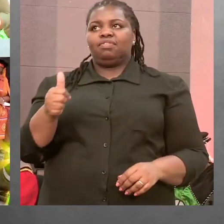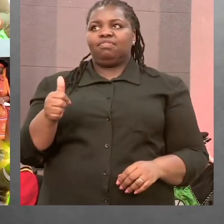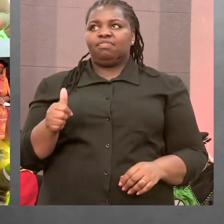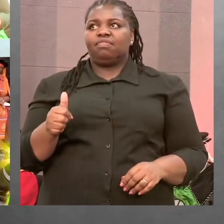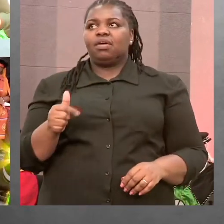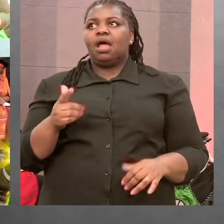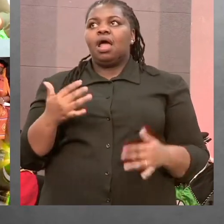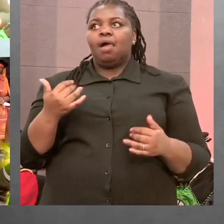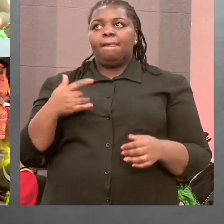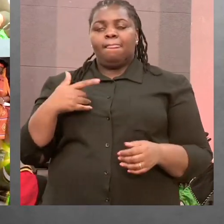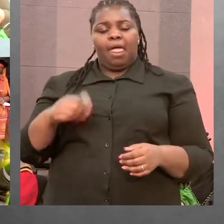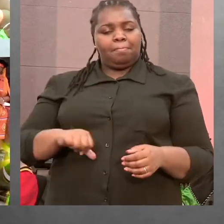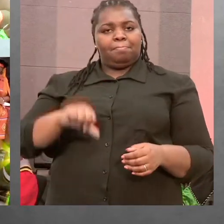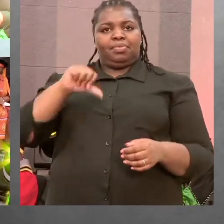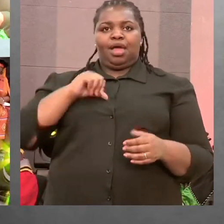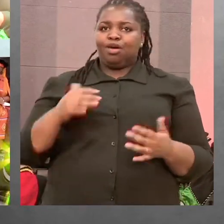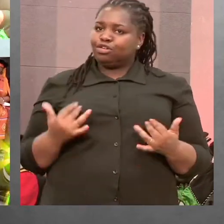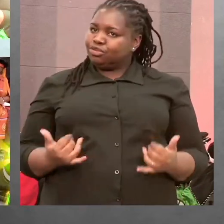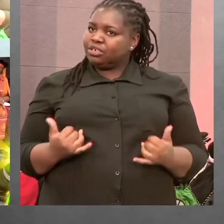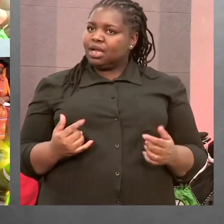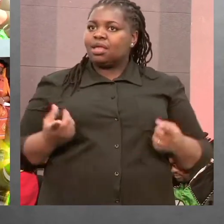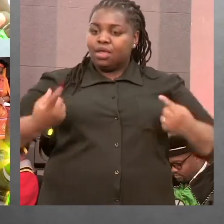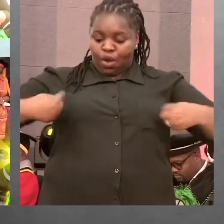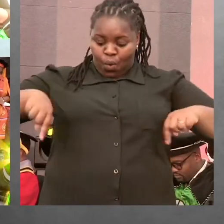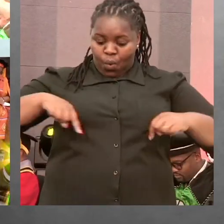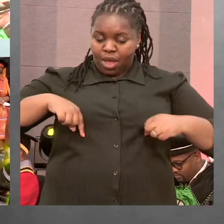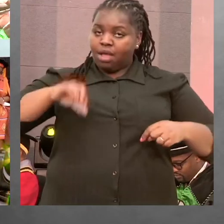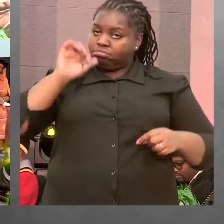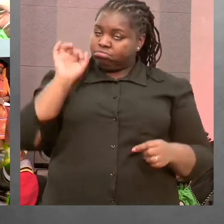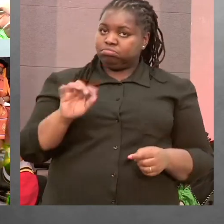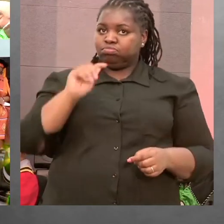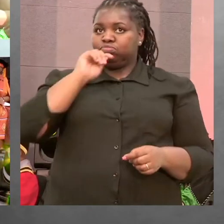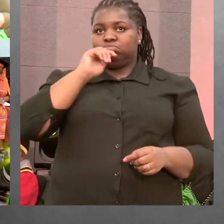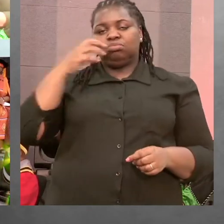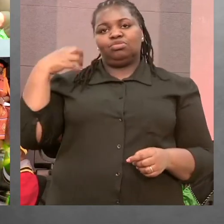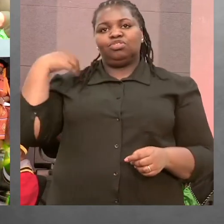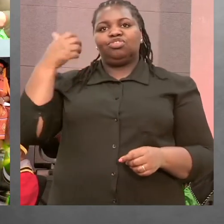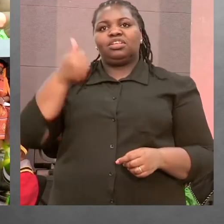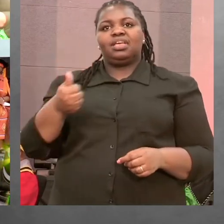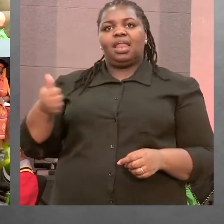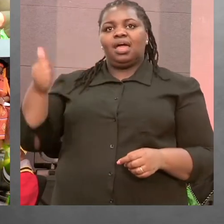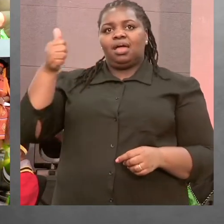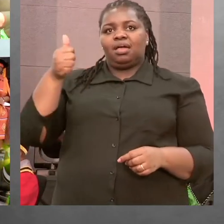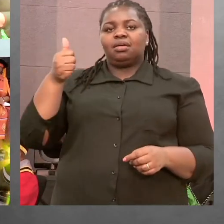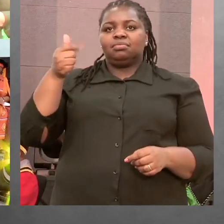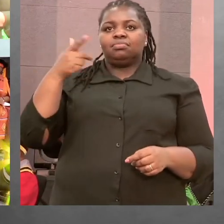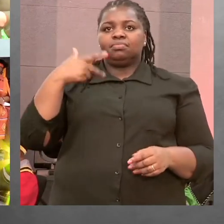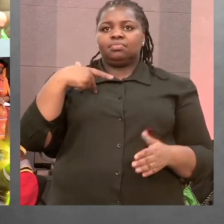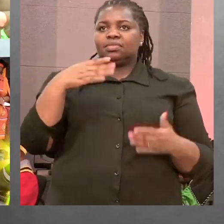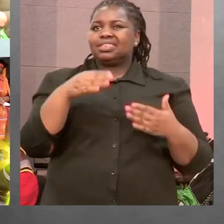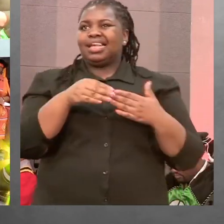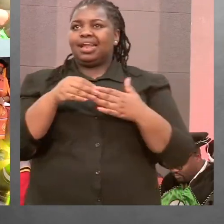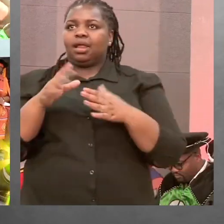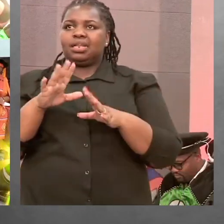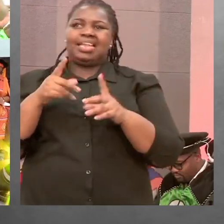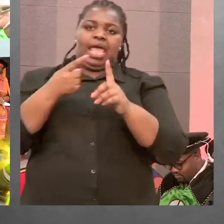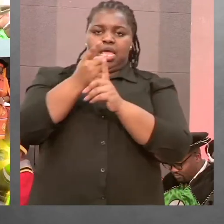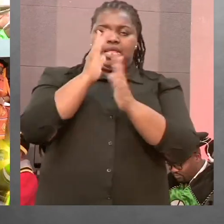And I'm proud today that we are indeed, Chancellor, directly and